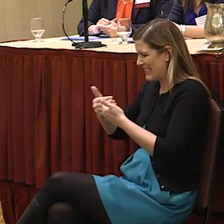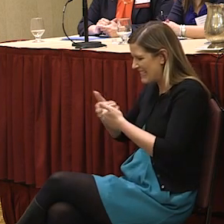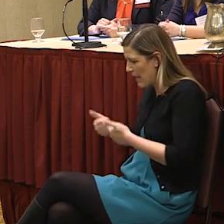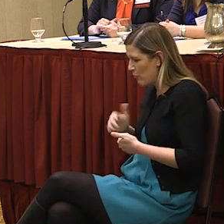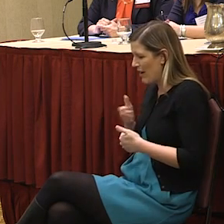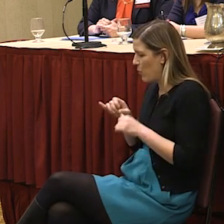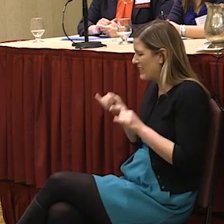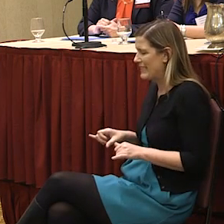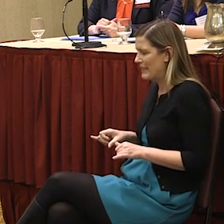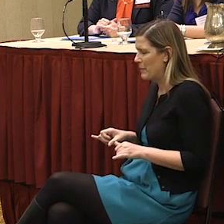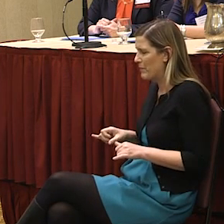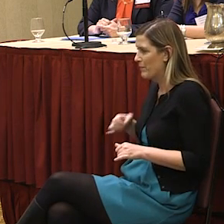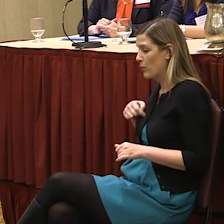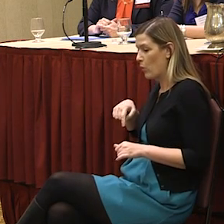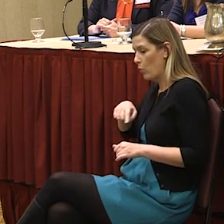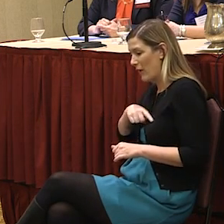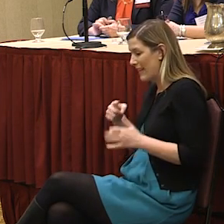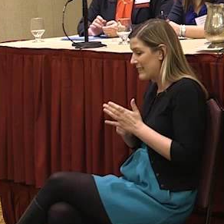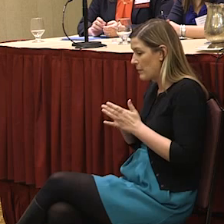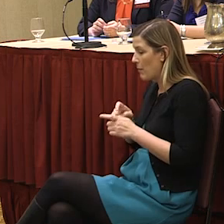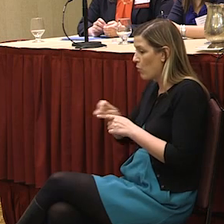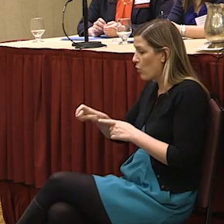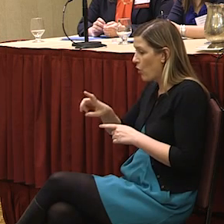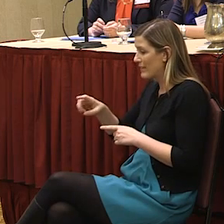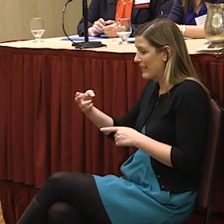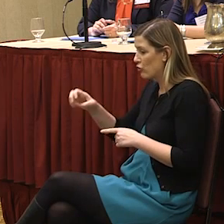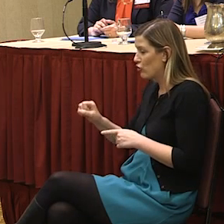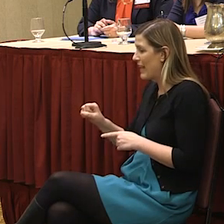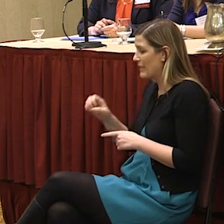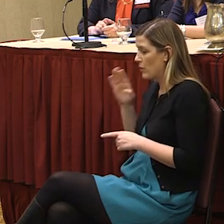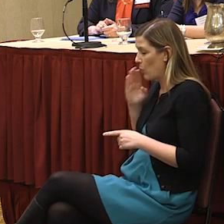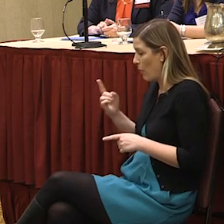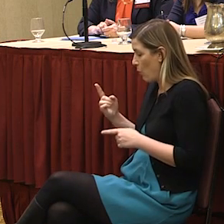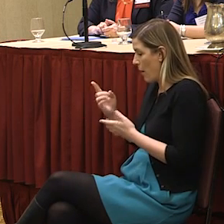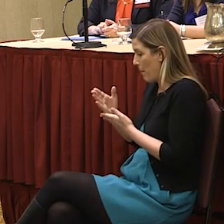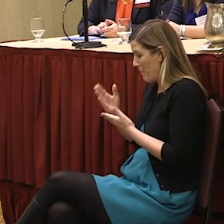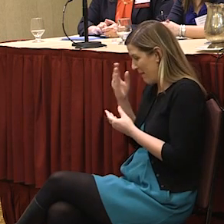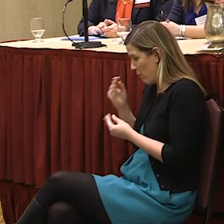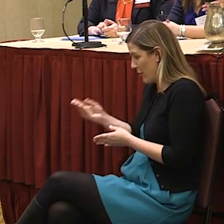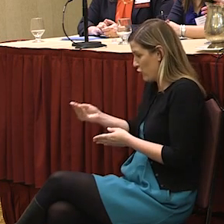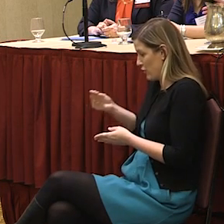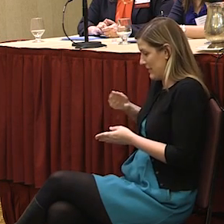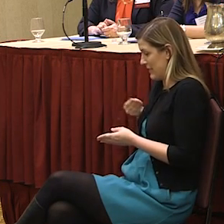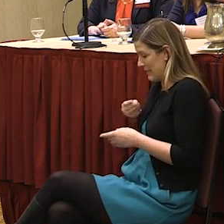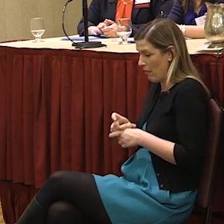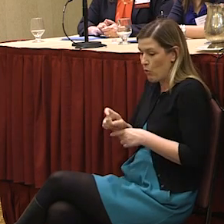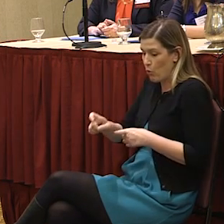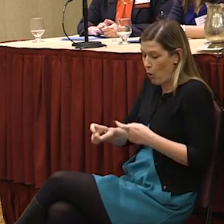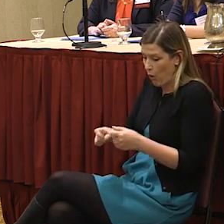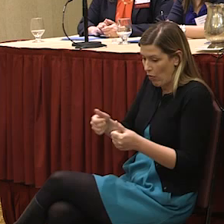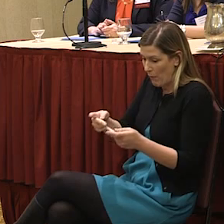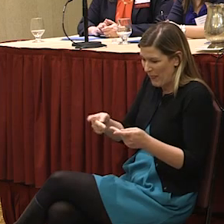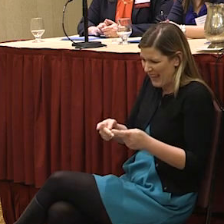of, we sometimes will call DHS and we'll get one piece of information on a patient and call someplace else and